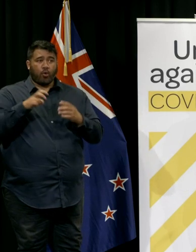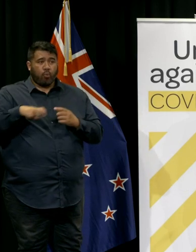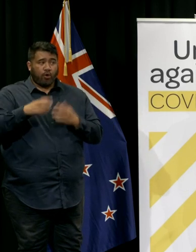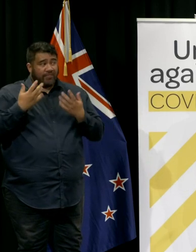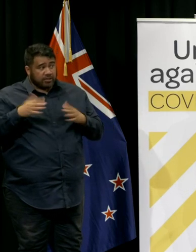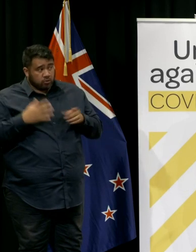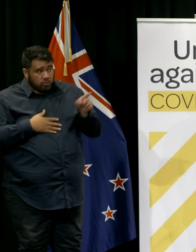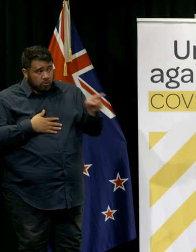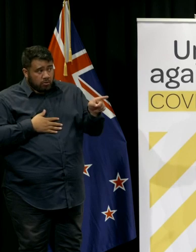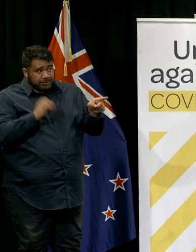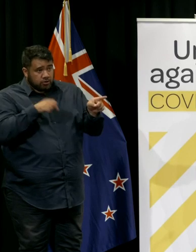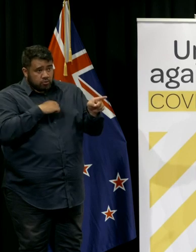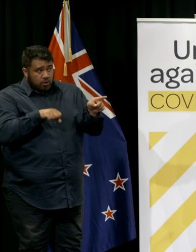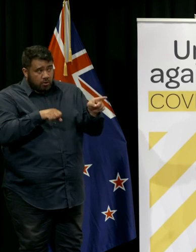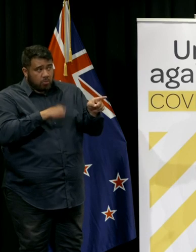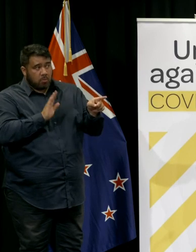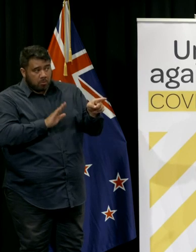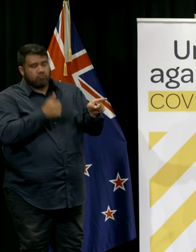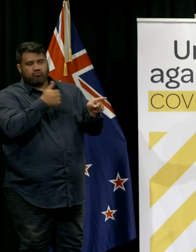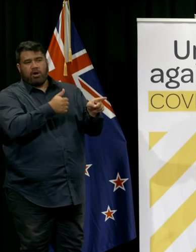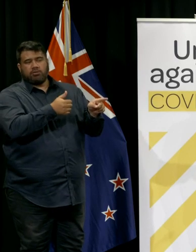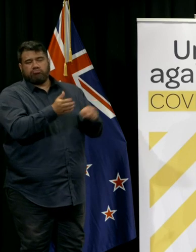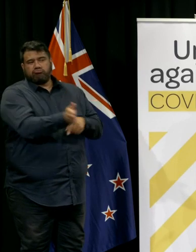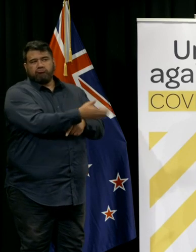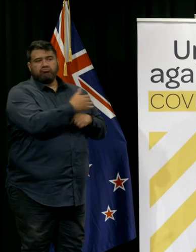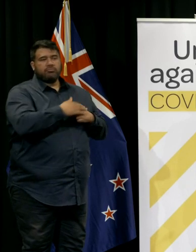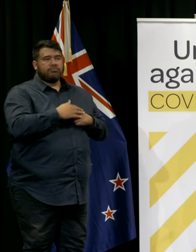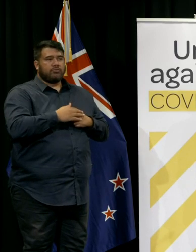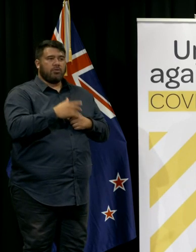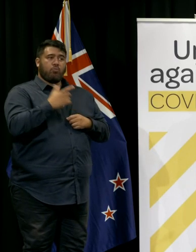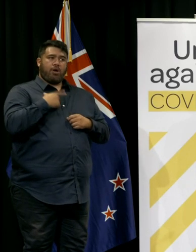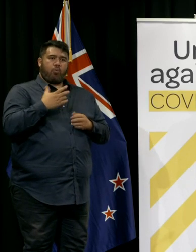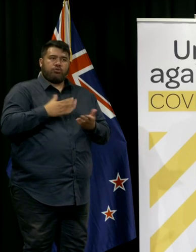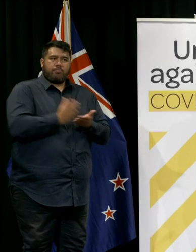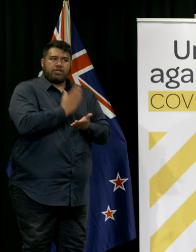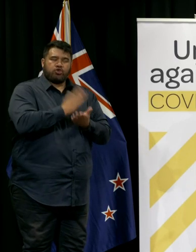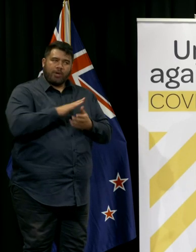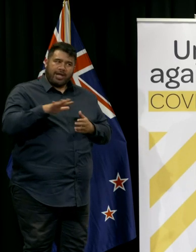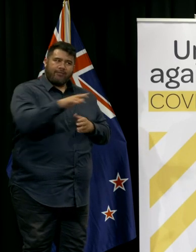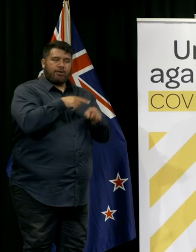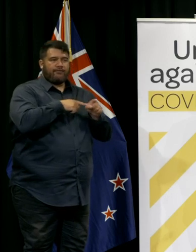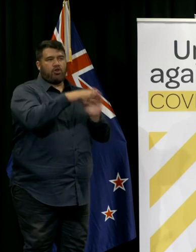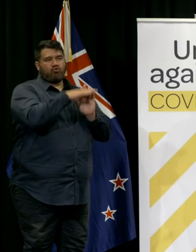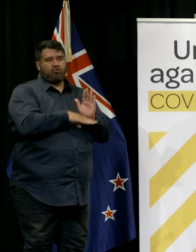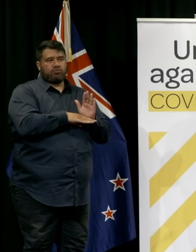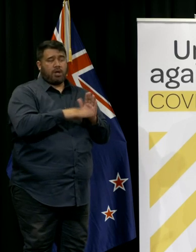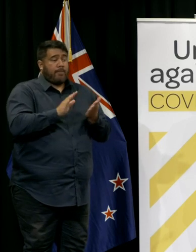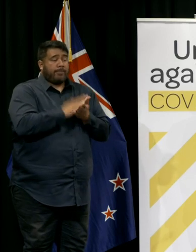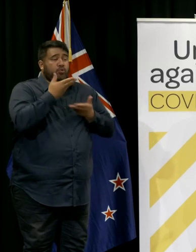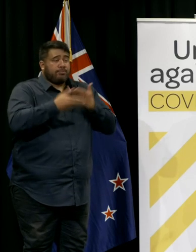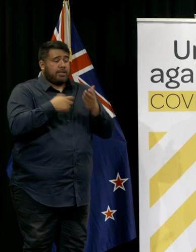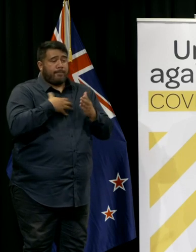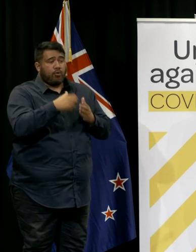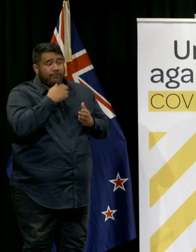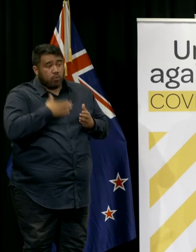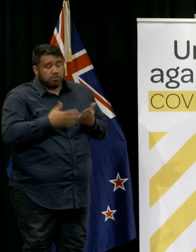But we will ensure that people will need to comply. And I'm happy to talk about how that might look.